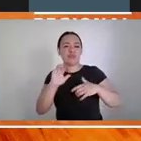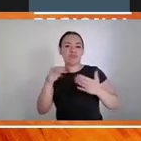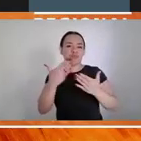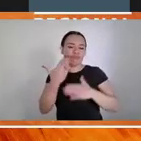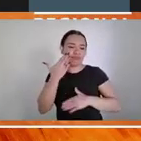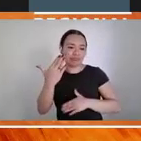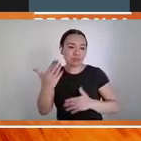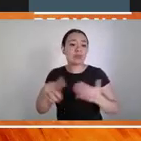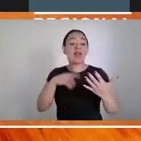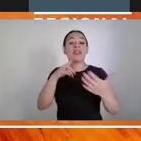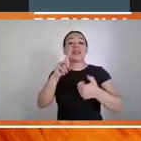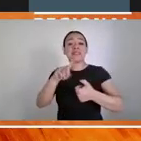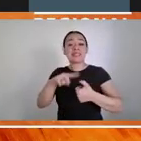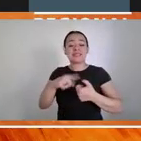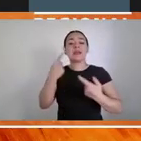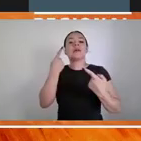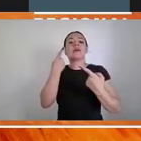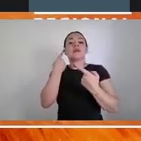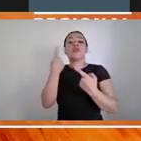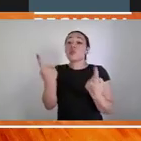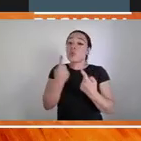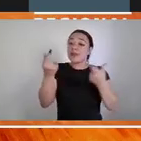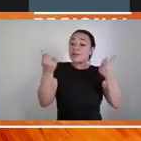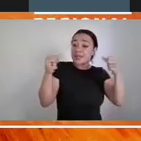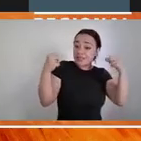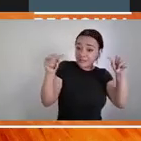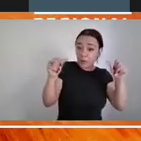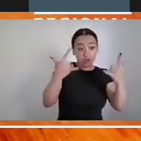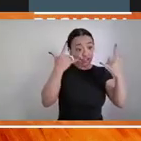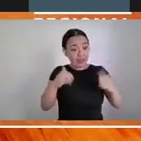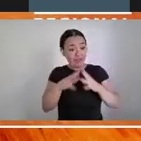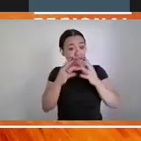Successful fellows are announced after due diligence checks are completed.